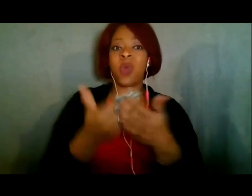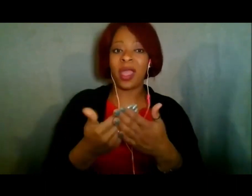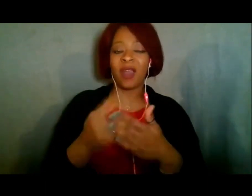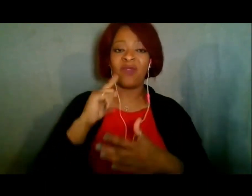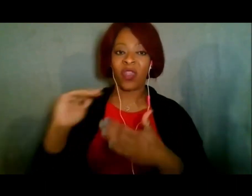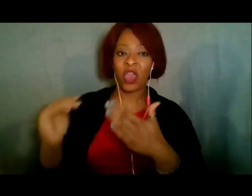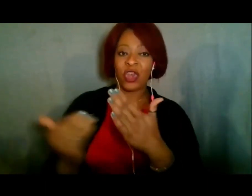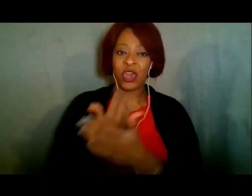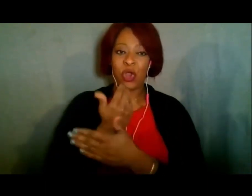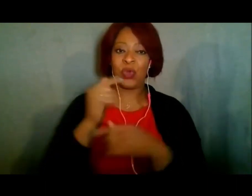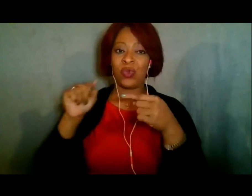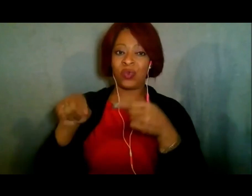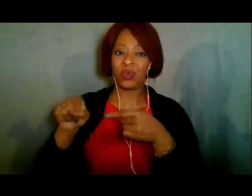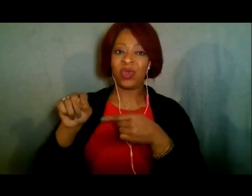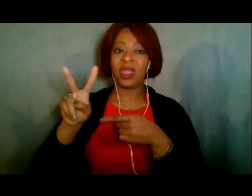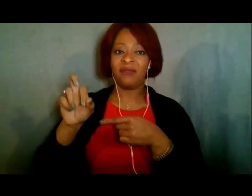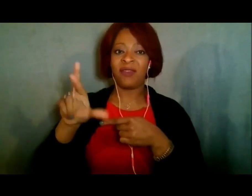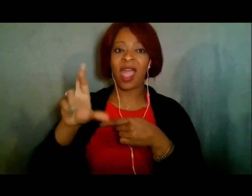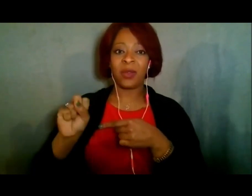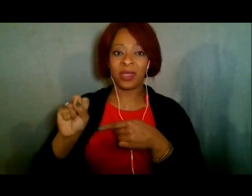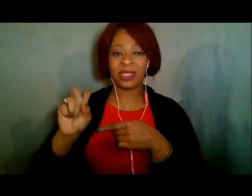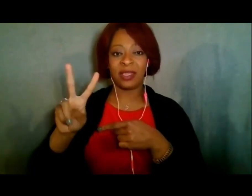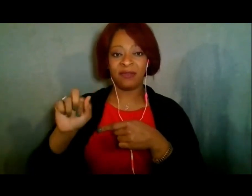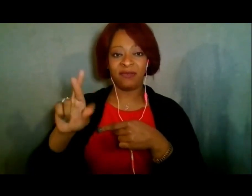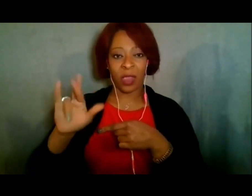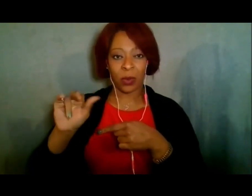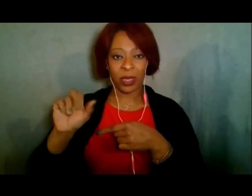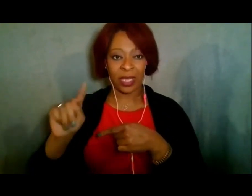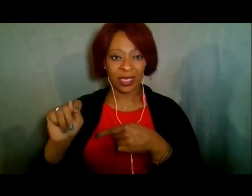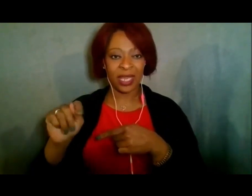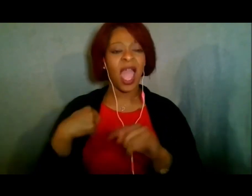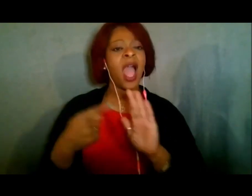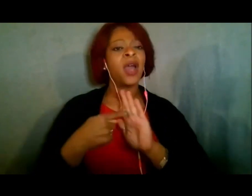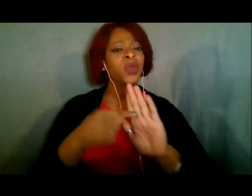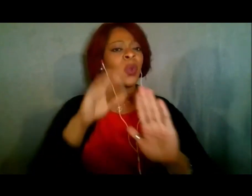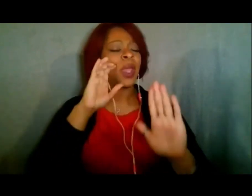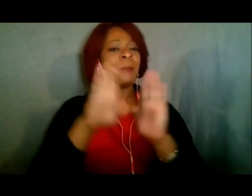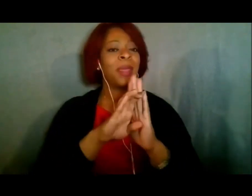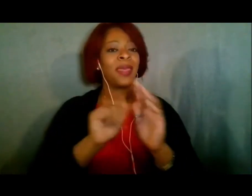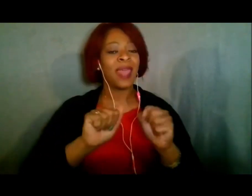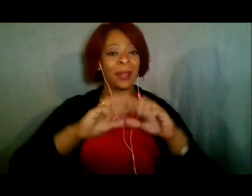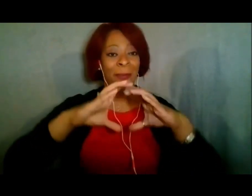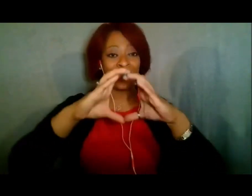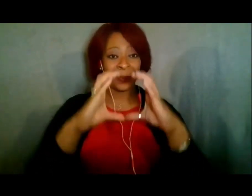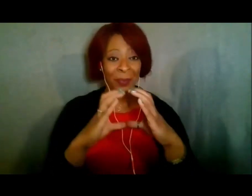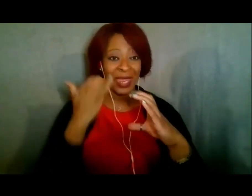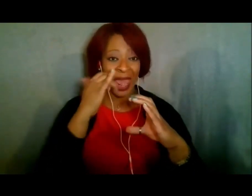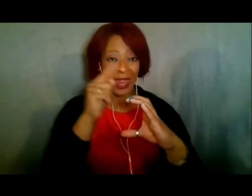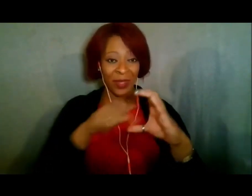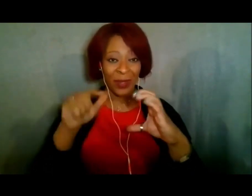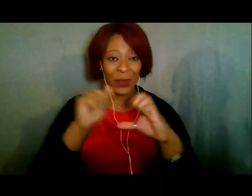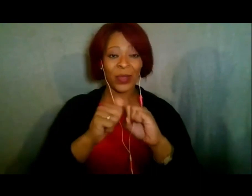the new variants. So I showed you the picture of the spike protein.